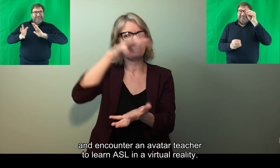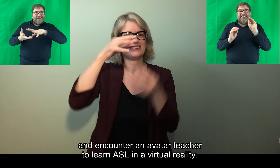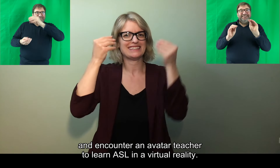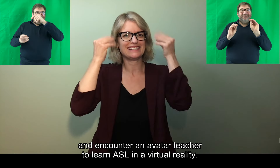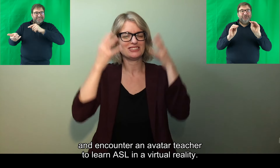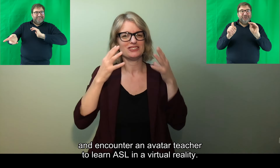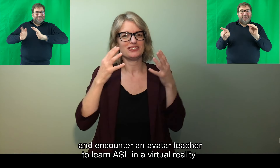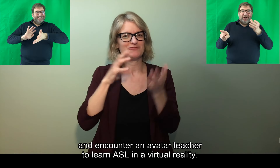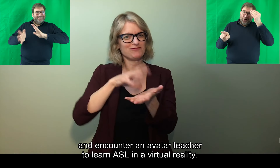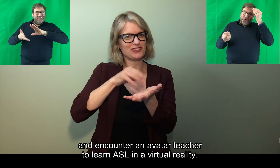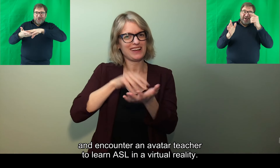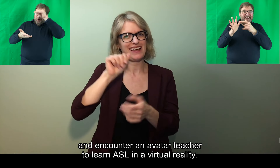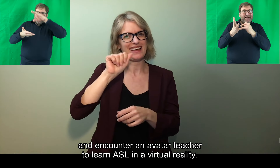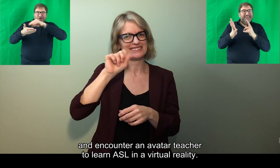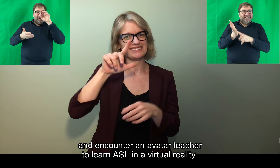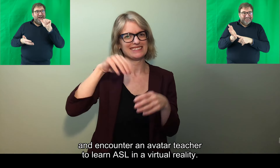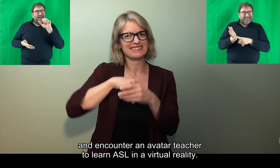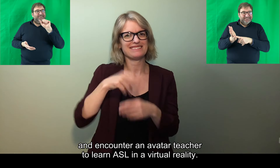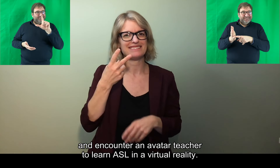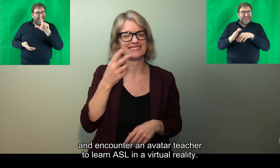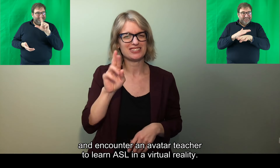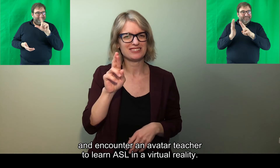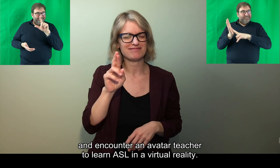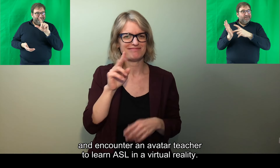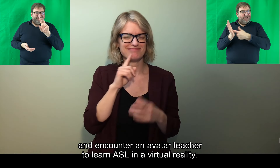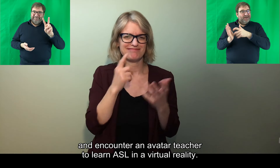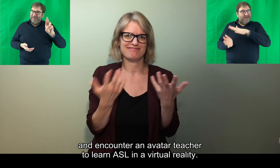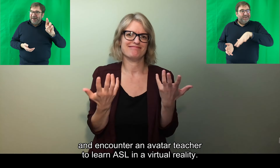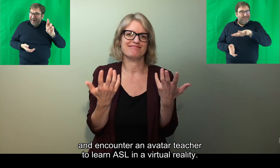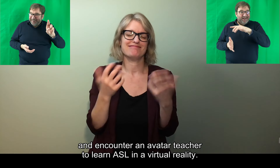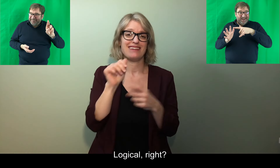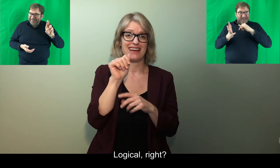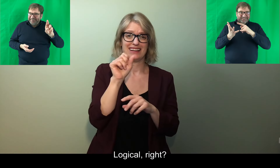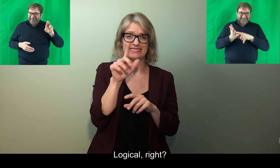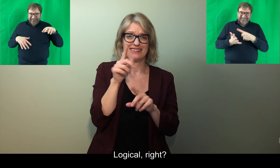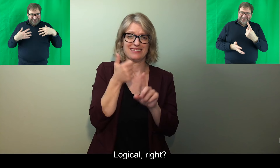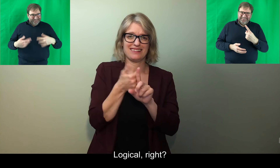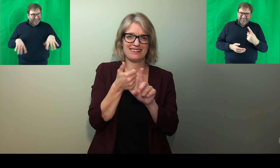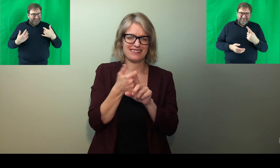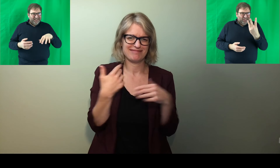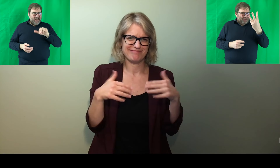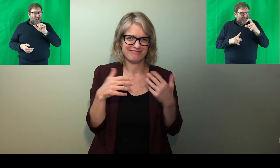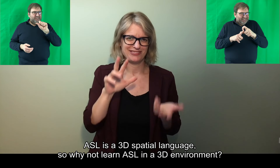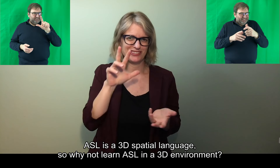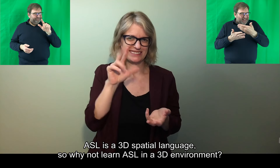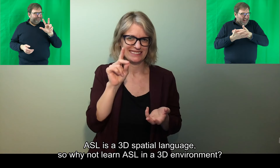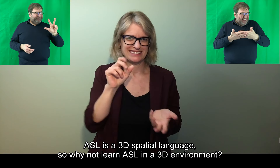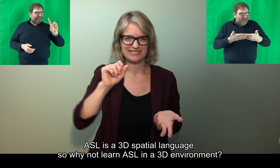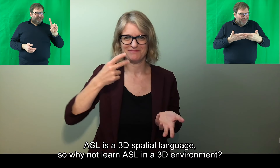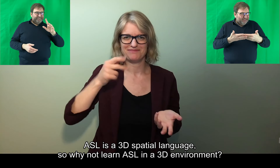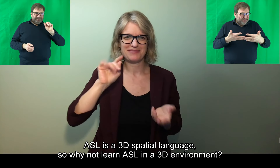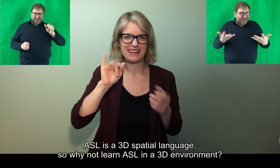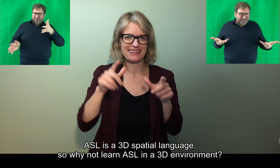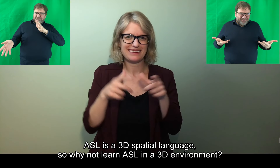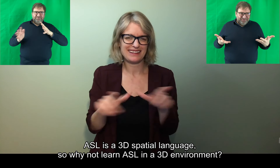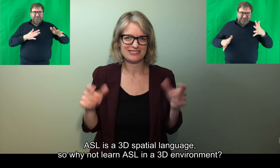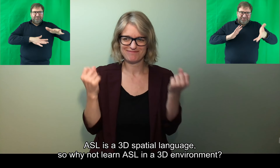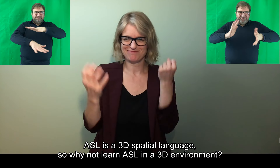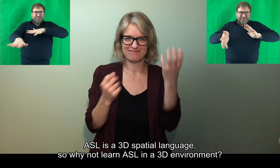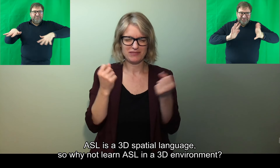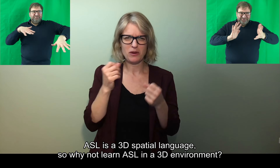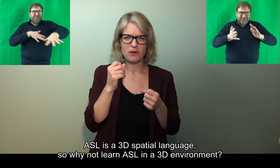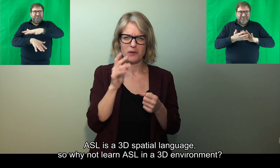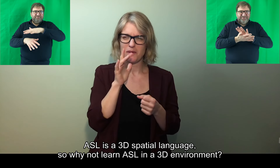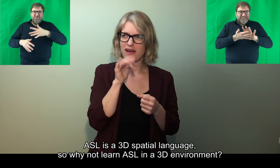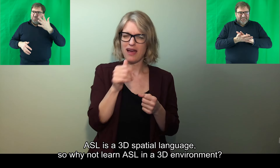an avatar teacher to learn ASL in a virtual reality. Logical, right? ASL is a 3D spatial language,